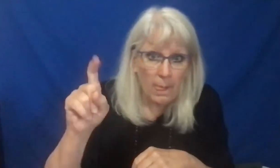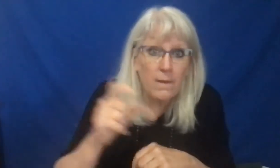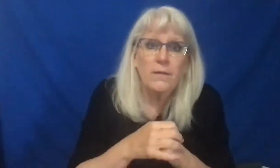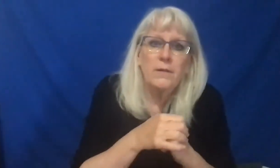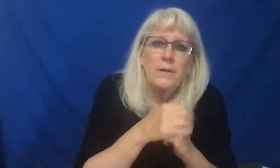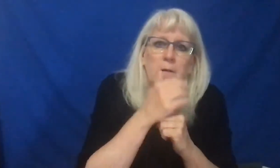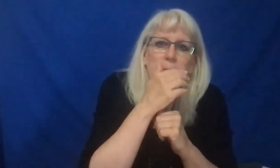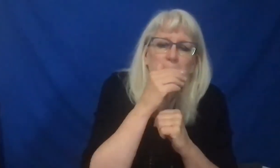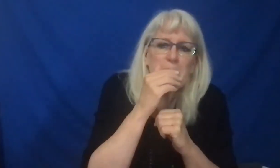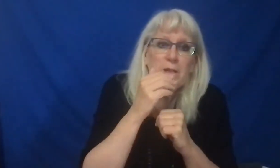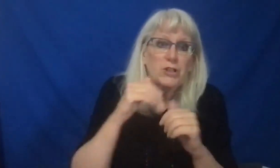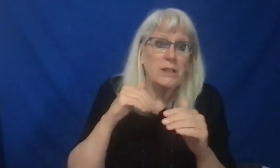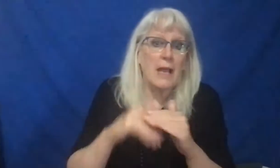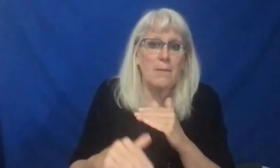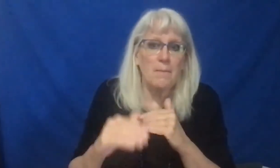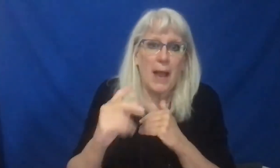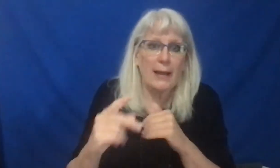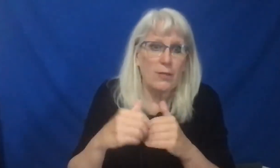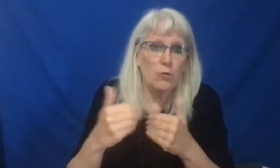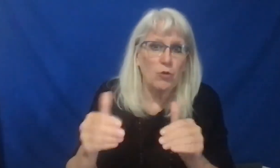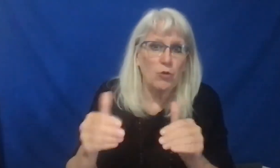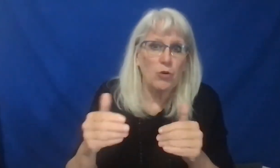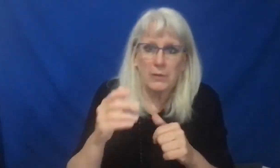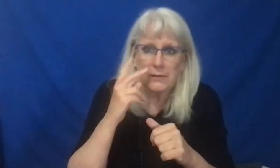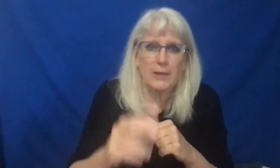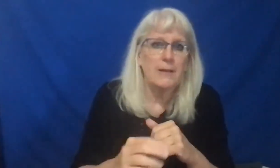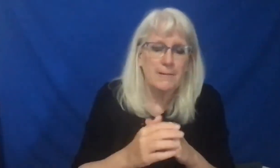Oh, she's entering back in the room. Ah.